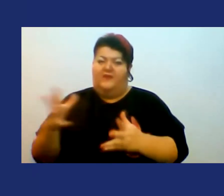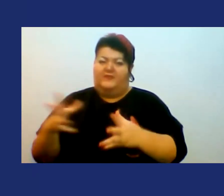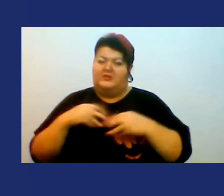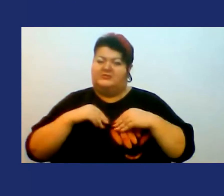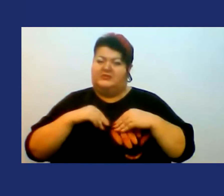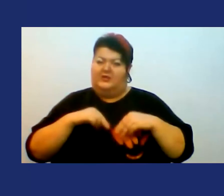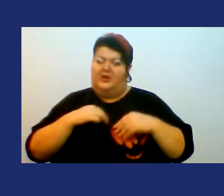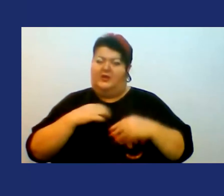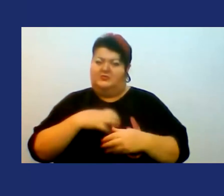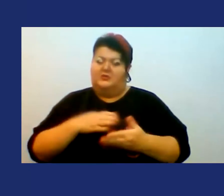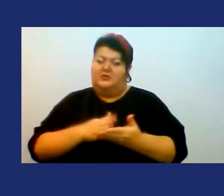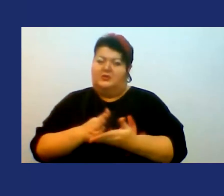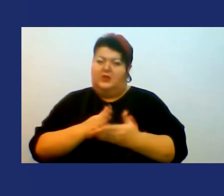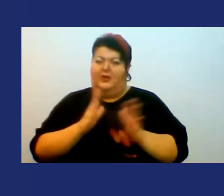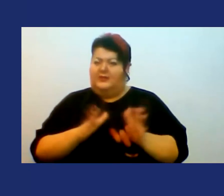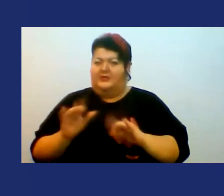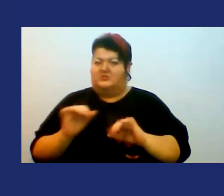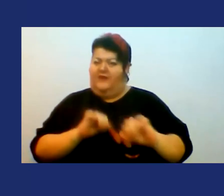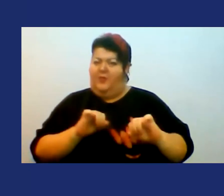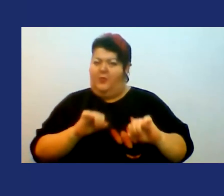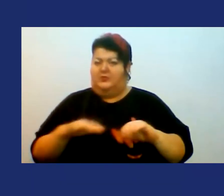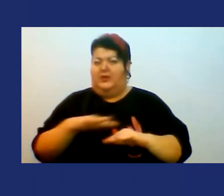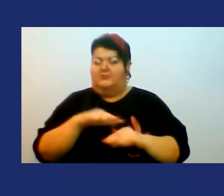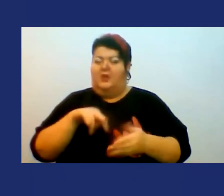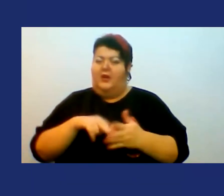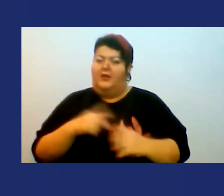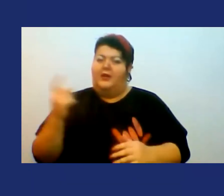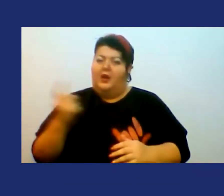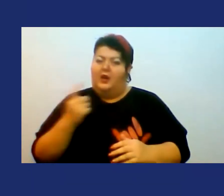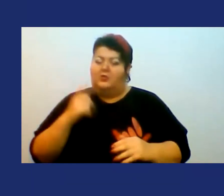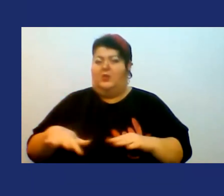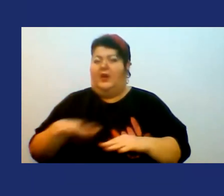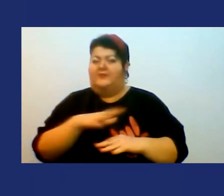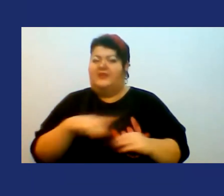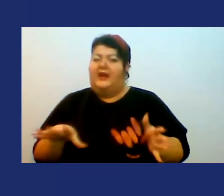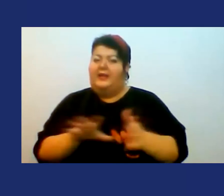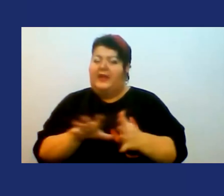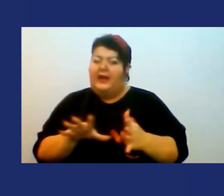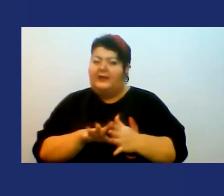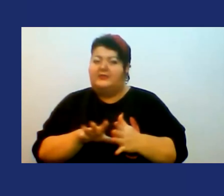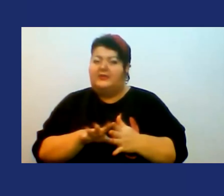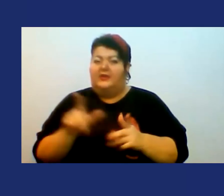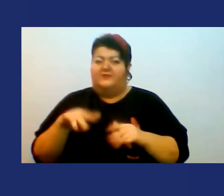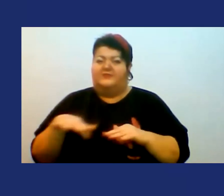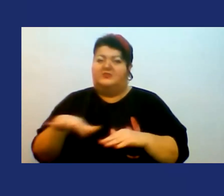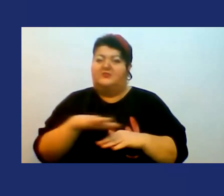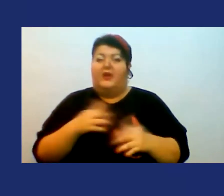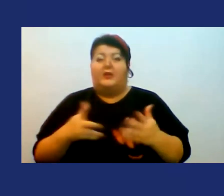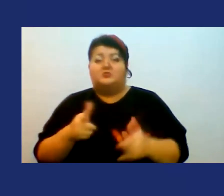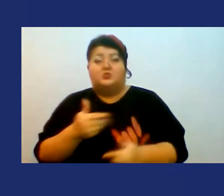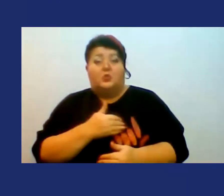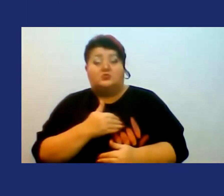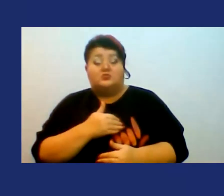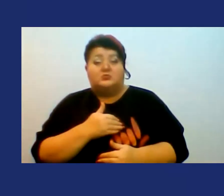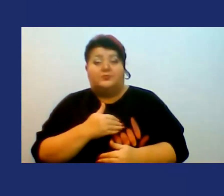country, will have to prove for the United States that Ukraine has been and remains an